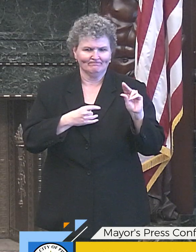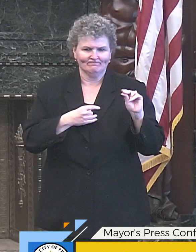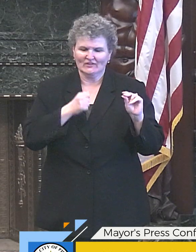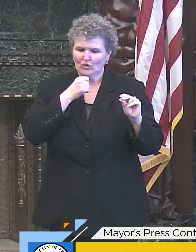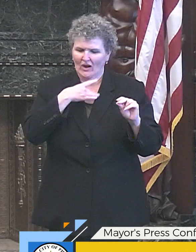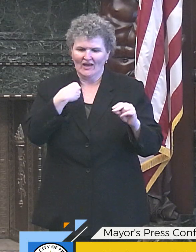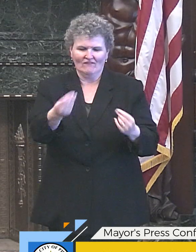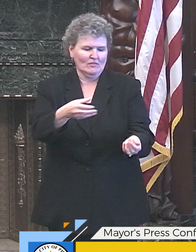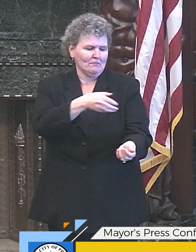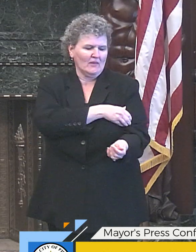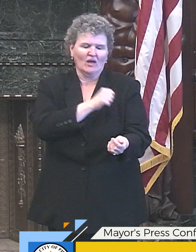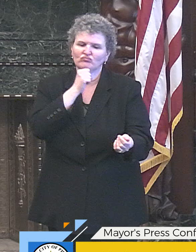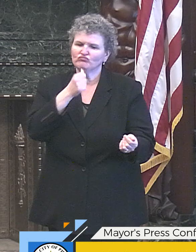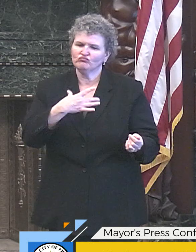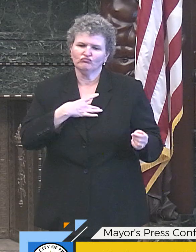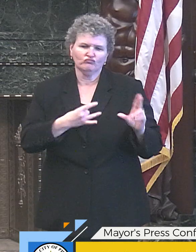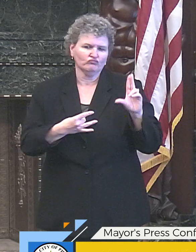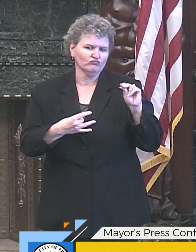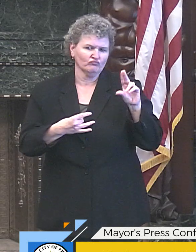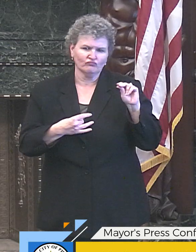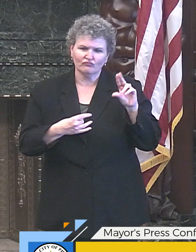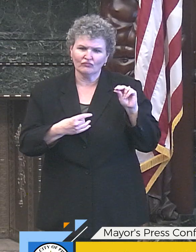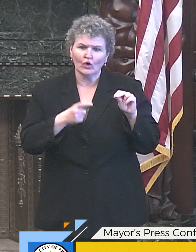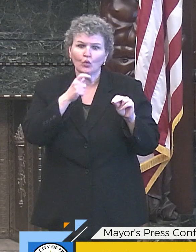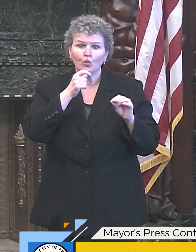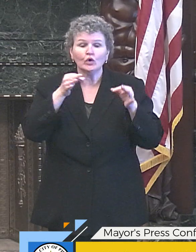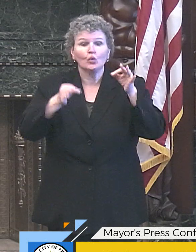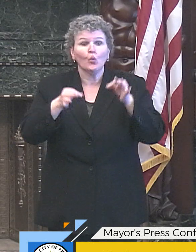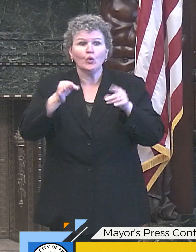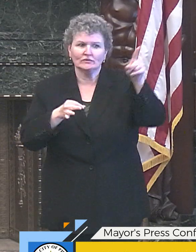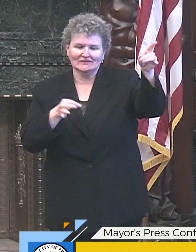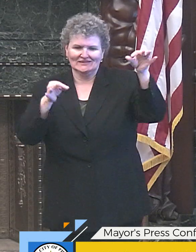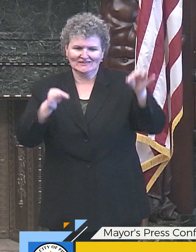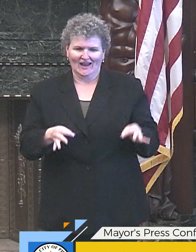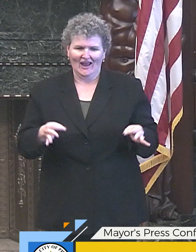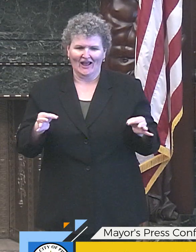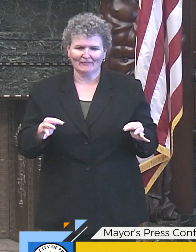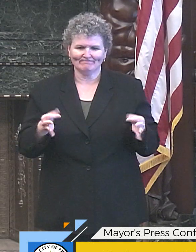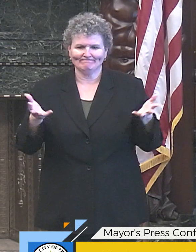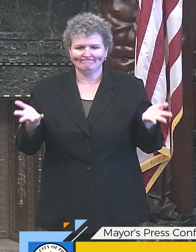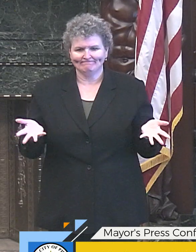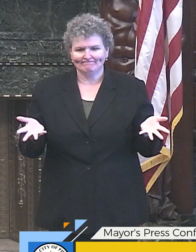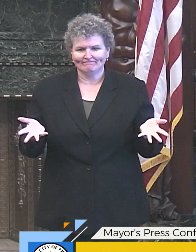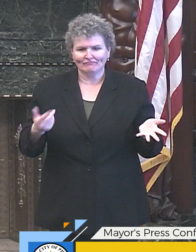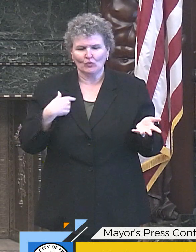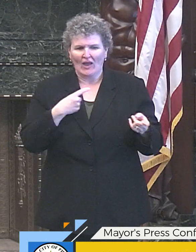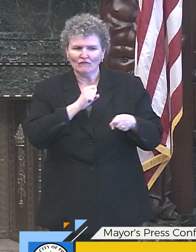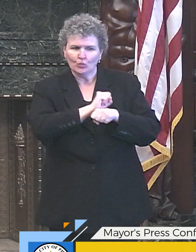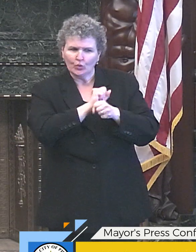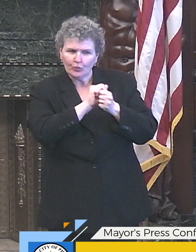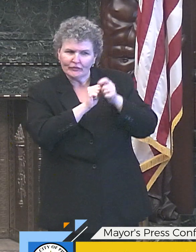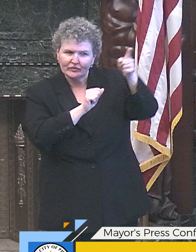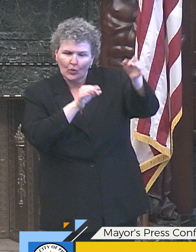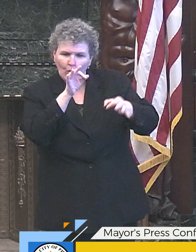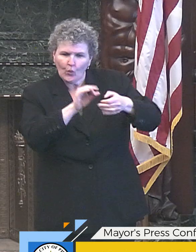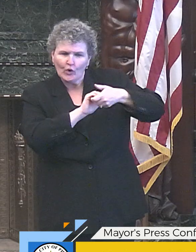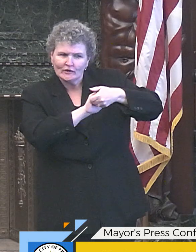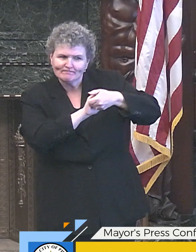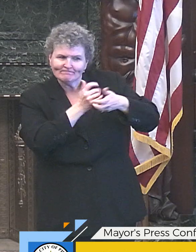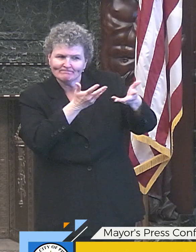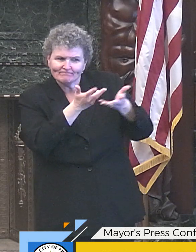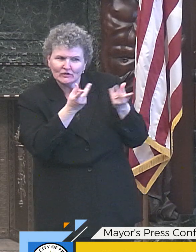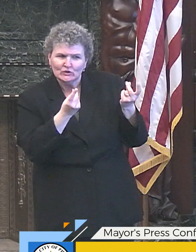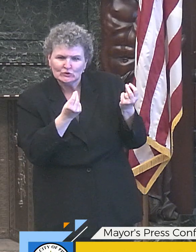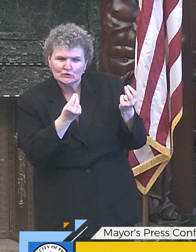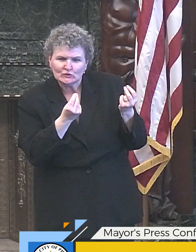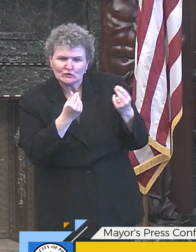from the court system. And again, I think we are working productively with the courts to be able to move those processes along.